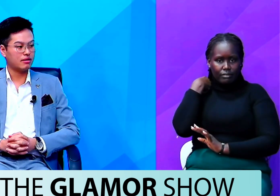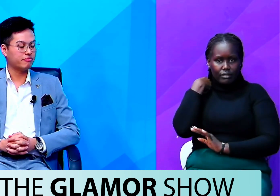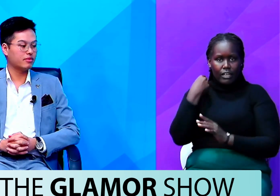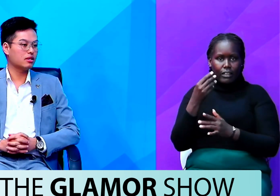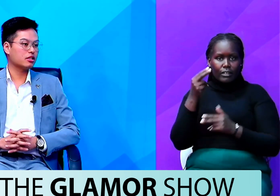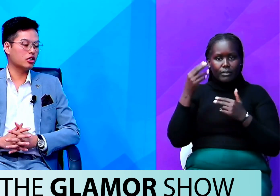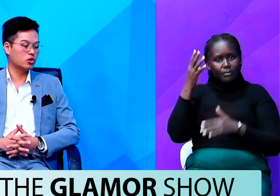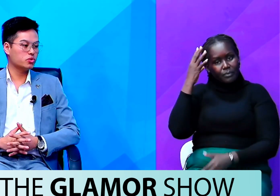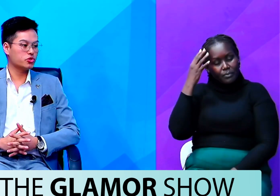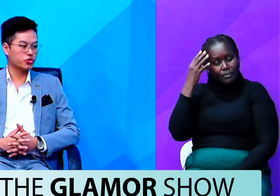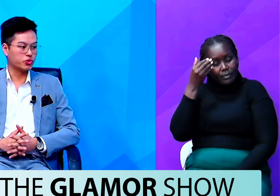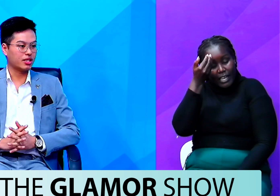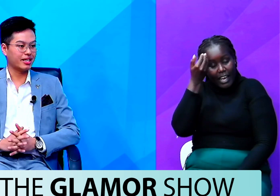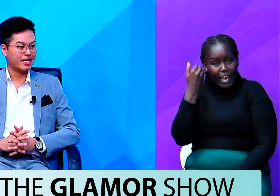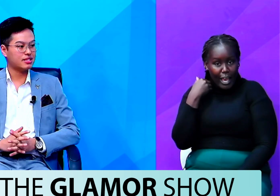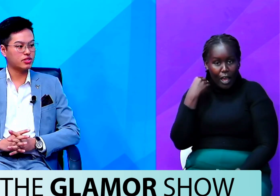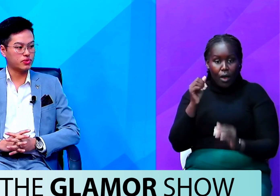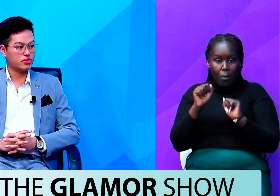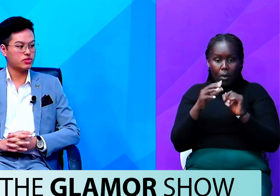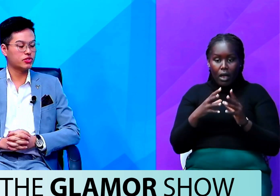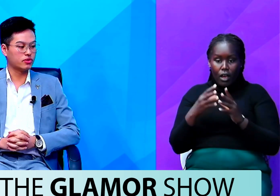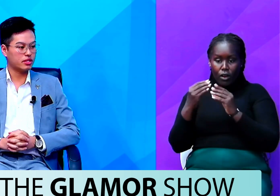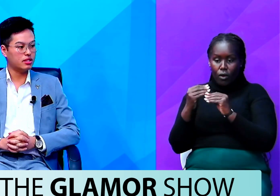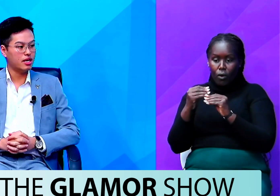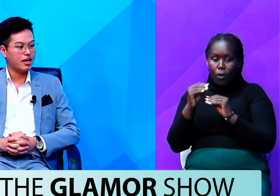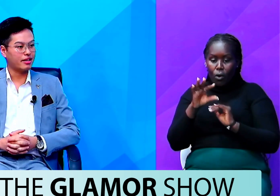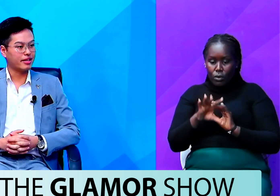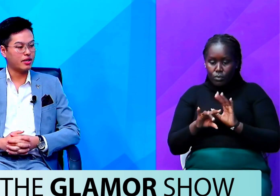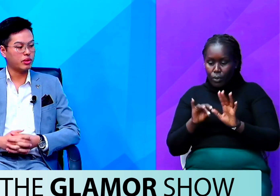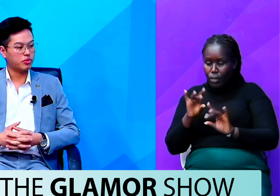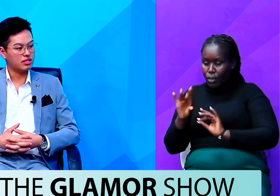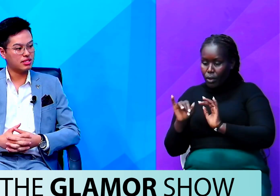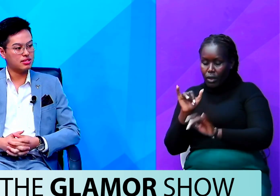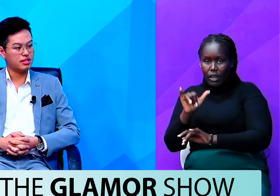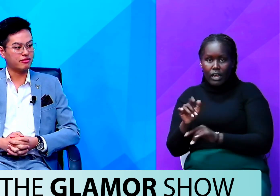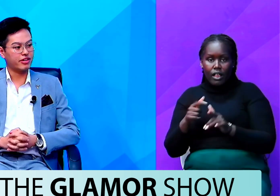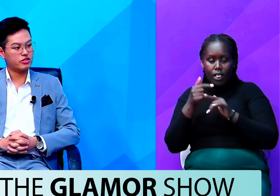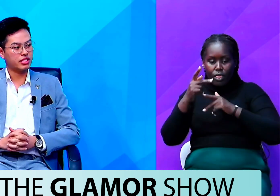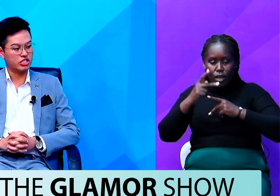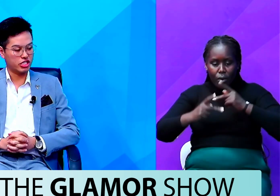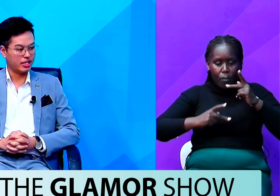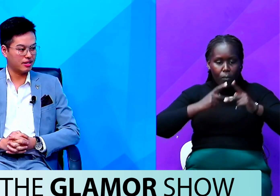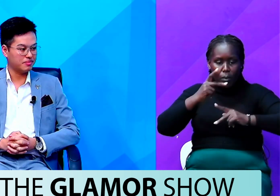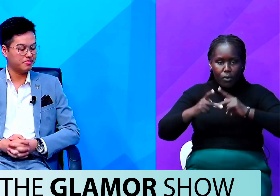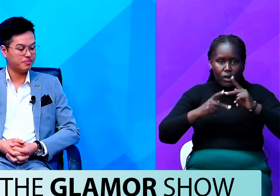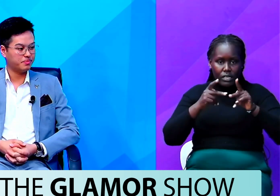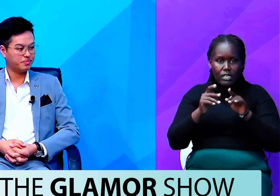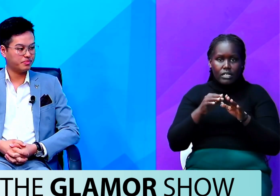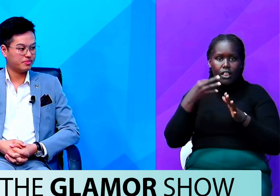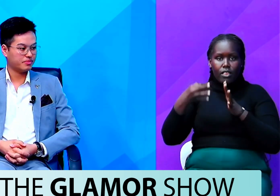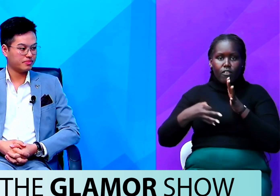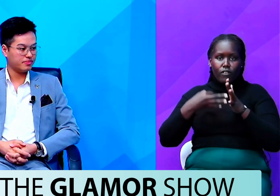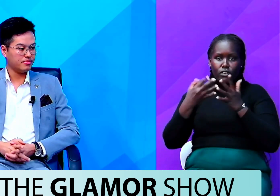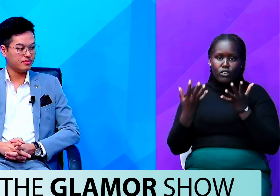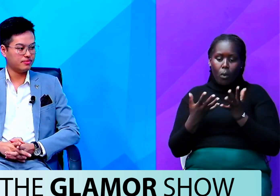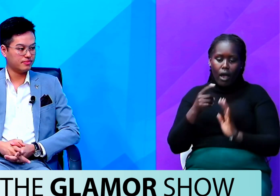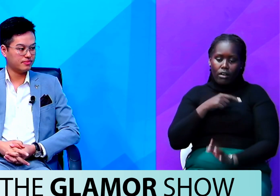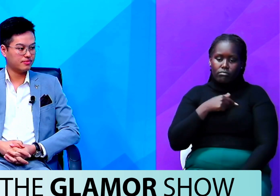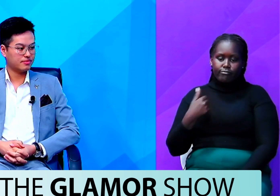we go to collect those donor and then we process in the factory in China.